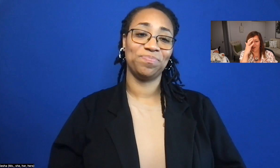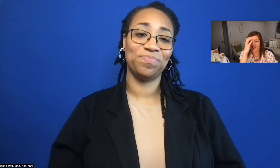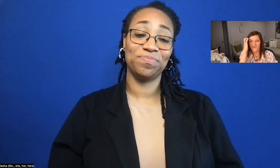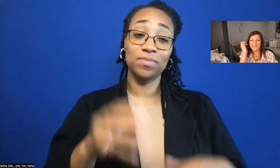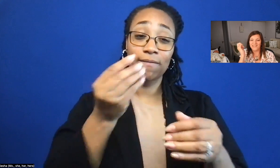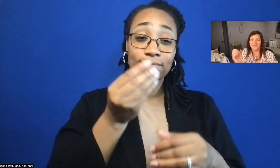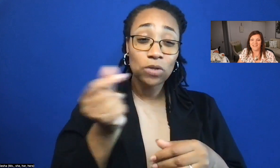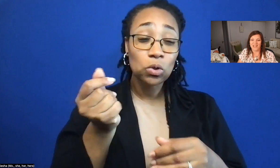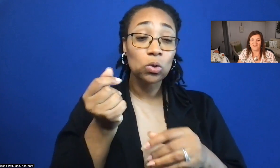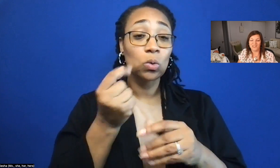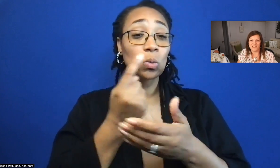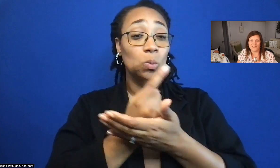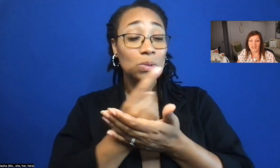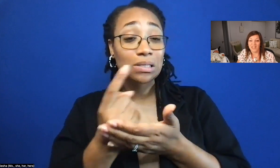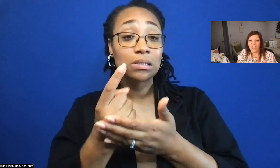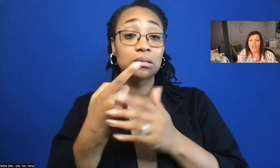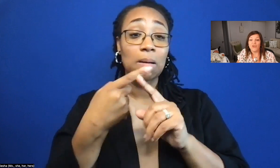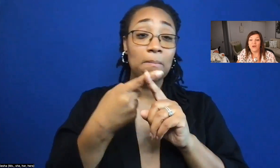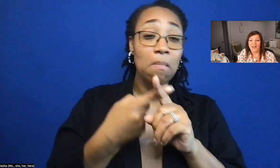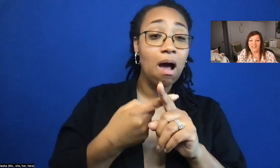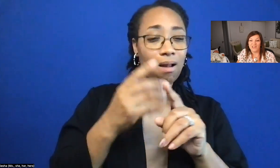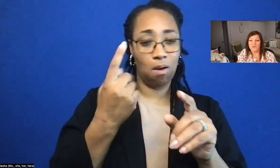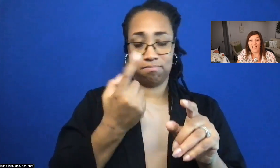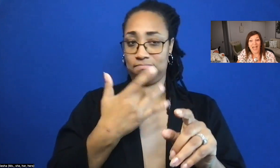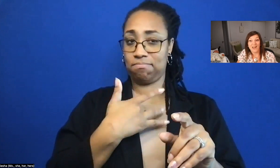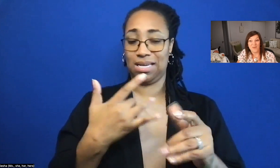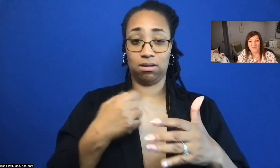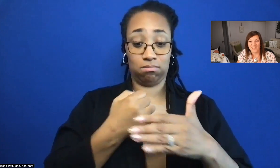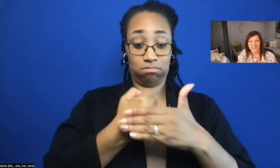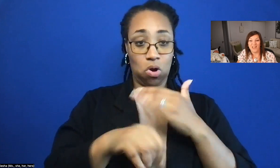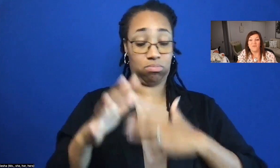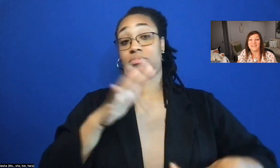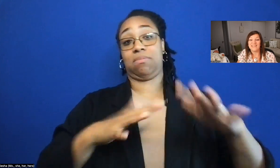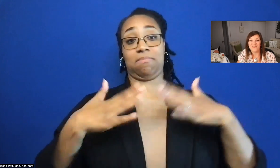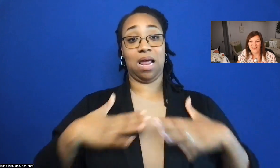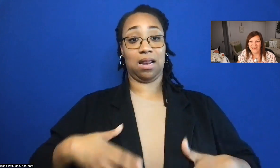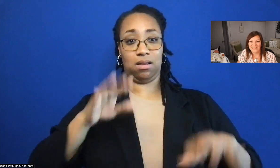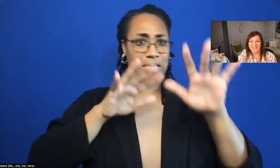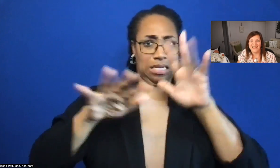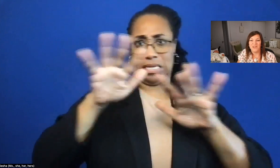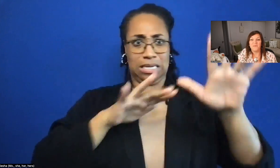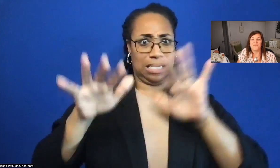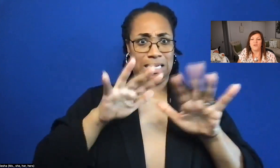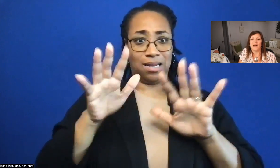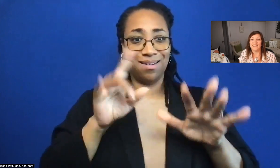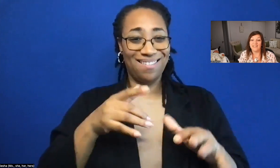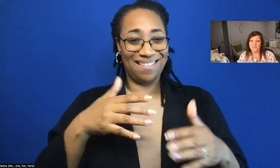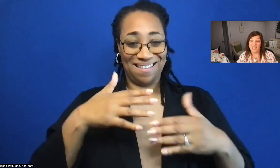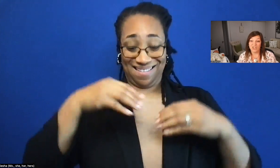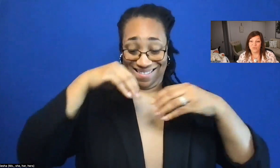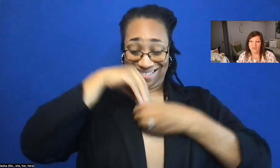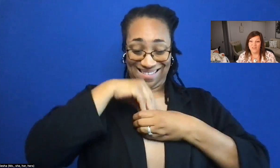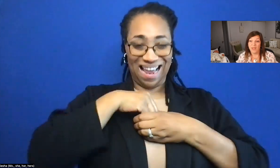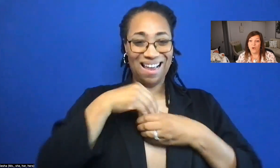the early weeks to months after delivery, your body knows it had a baby and wants to feed it. Your body is